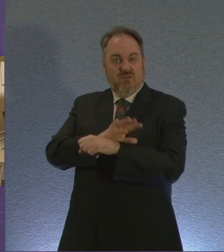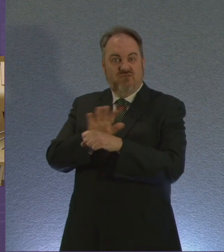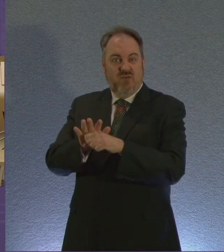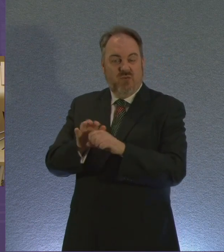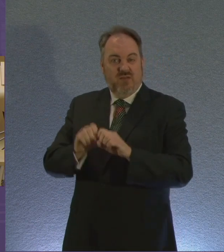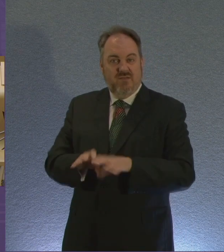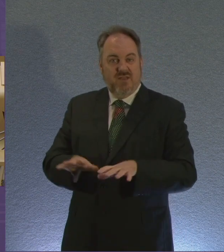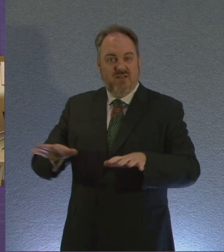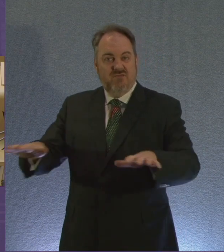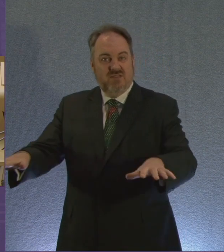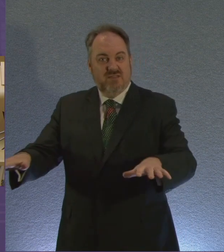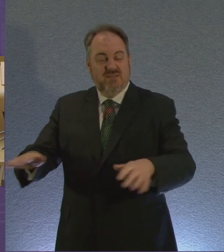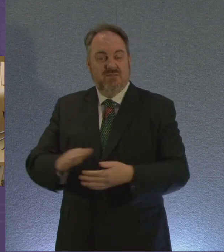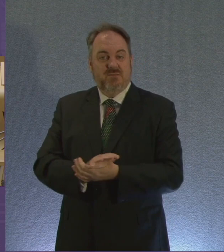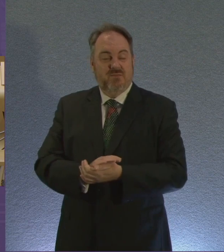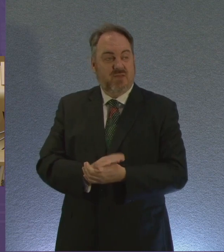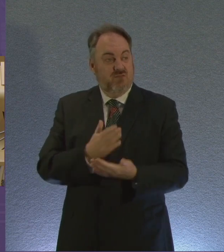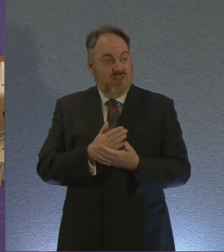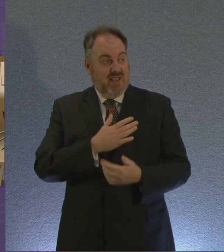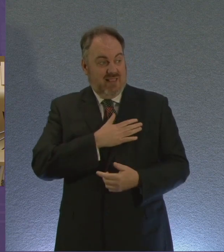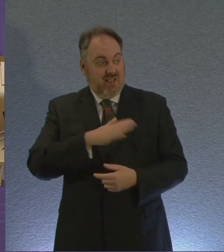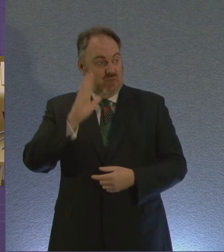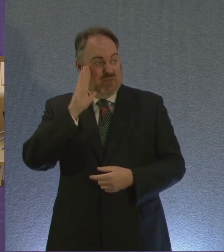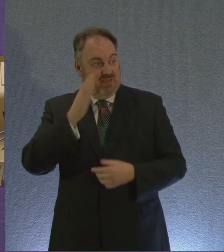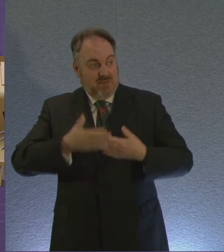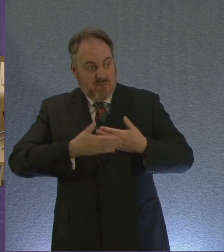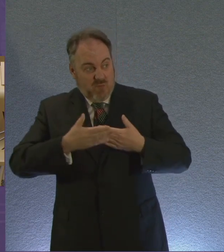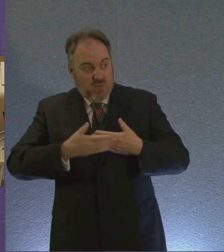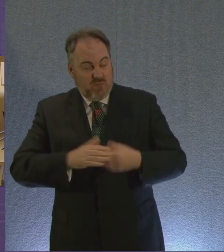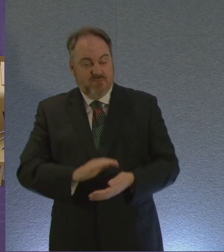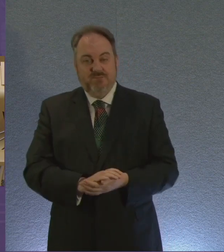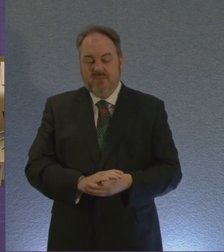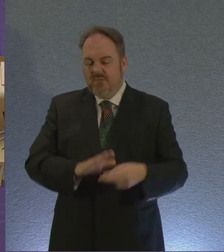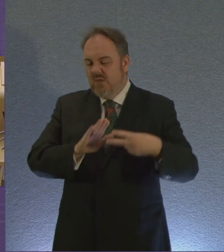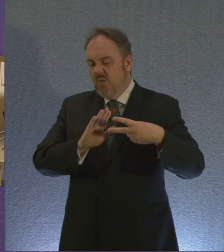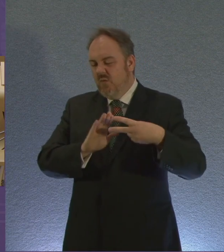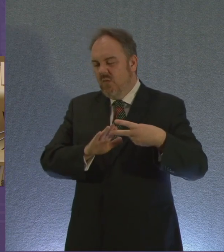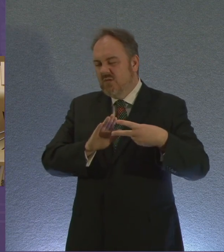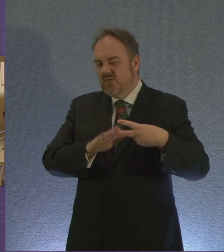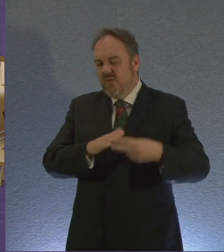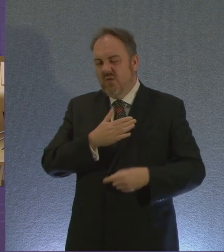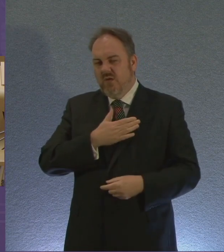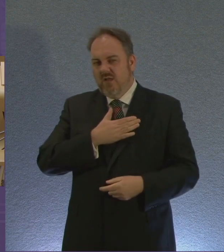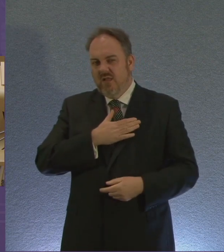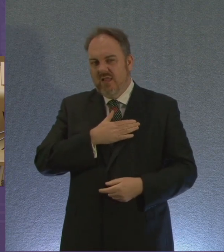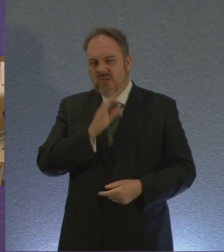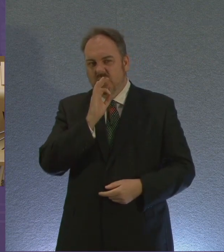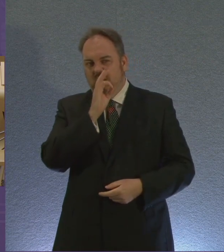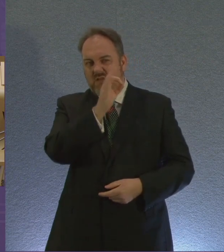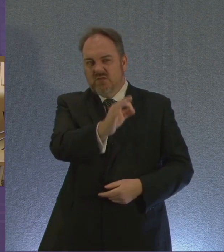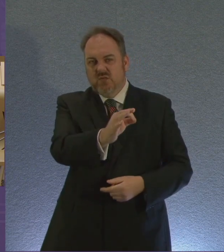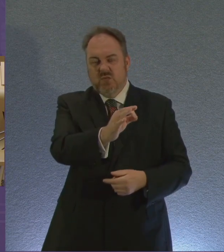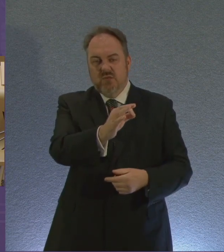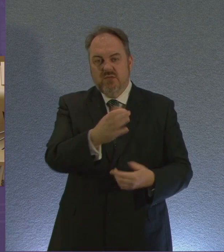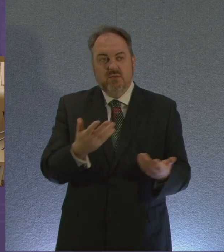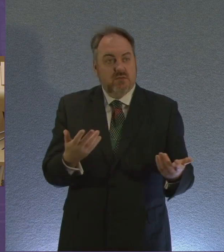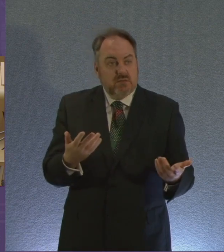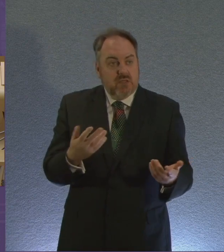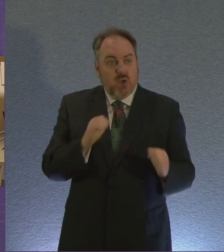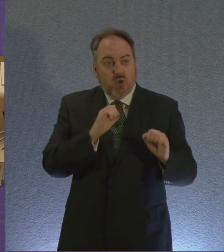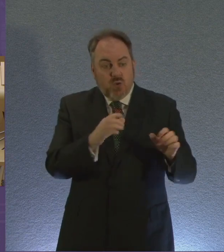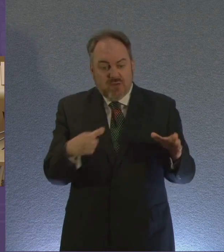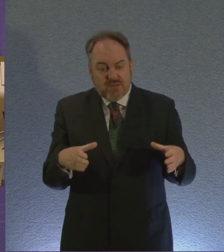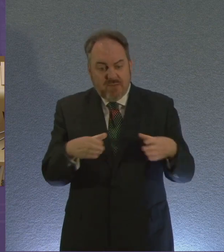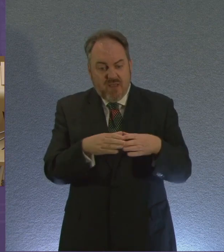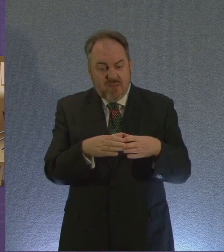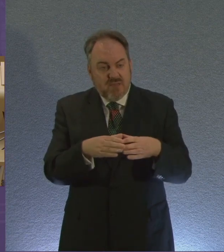So if you could tell us a bit about that. Can she tell us something about the staffing levels in her own